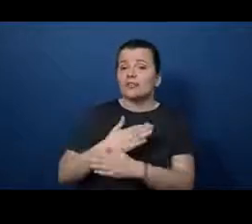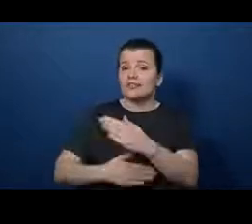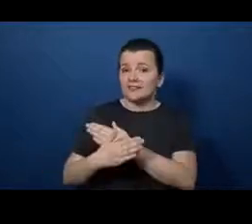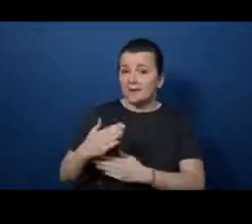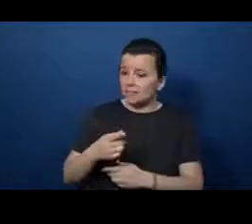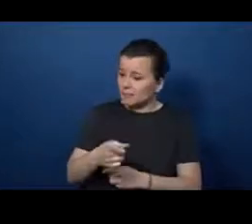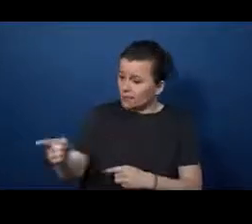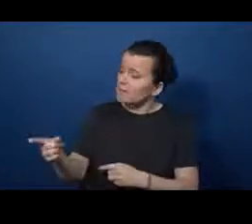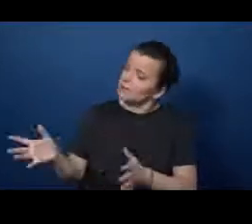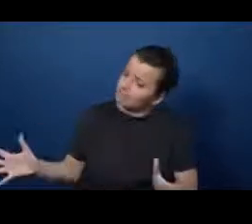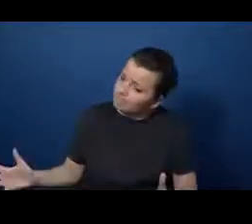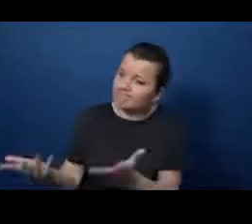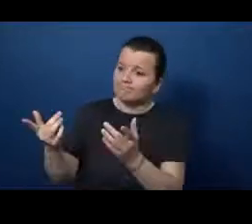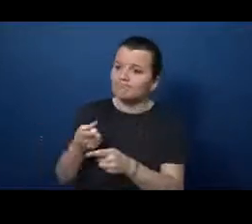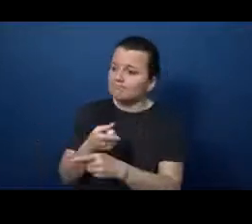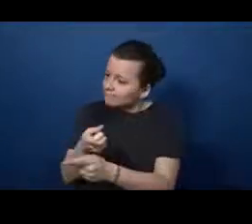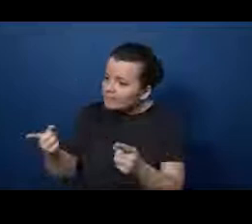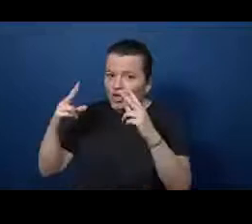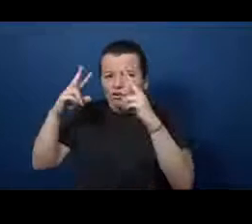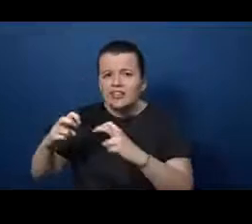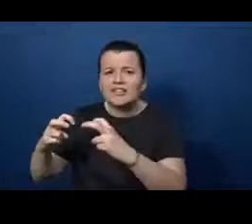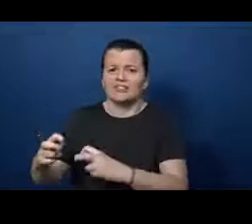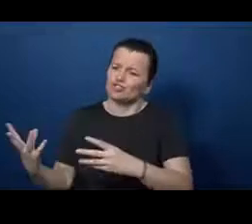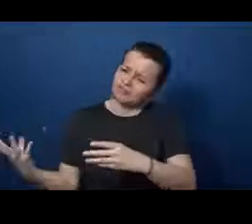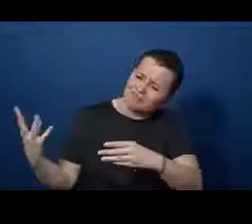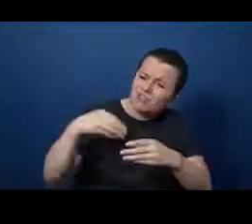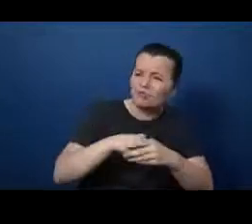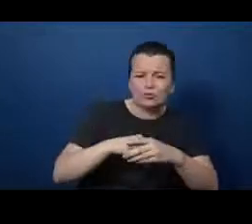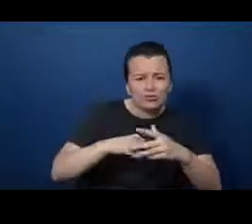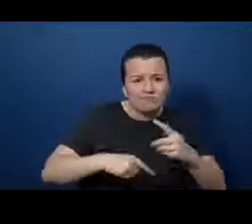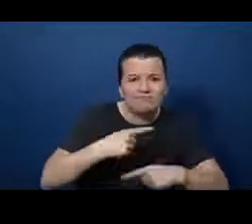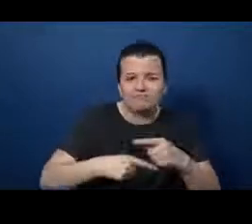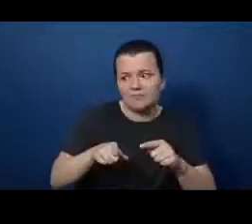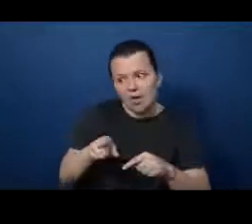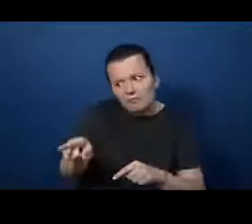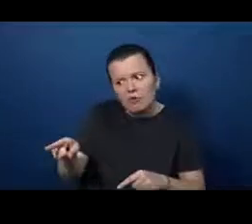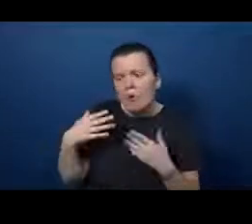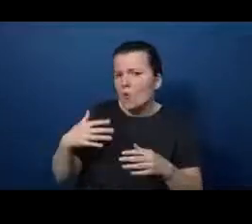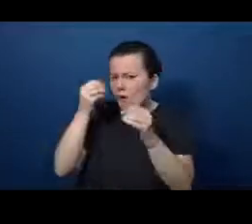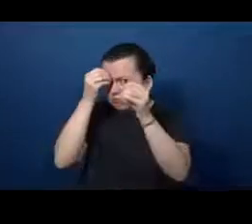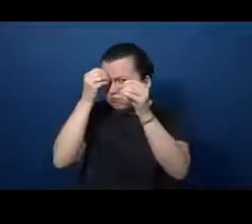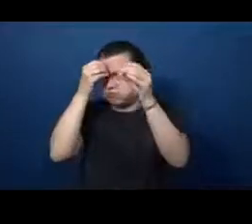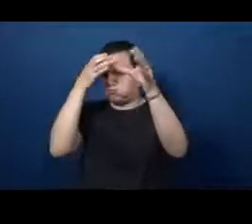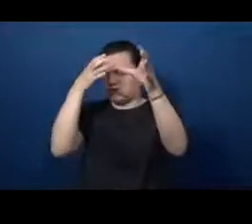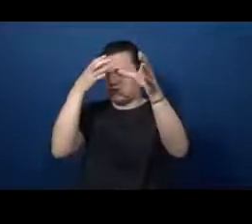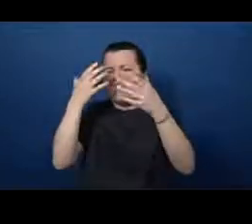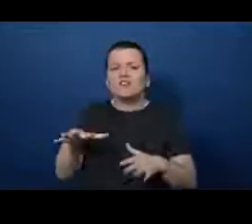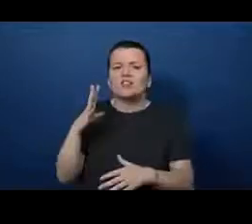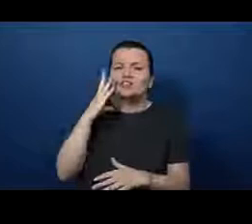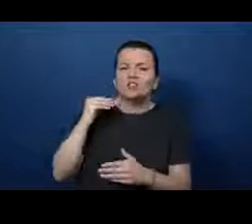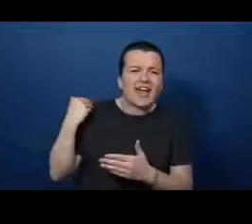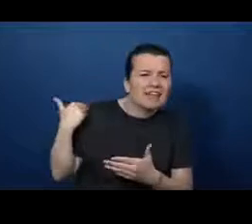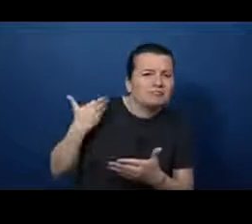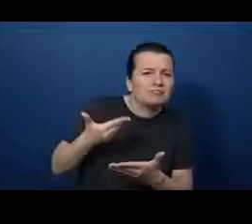on bullying. They are the experts. They know about their own reality.